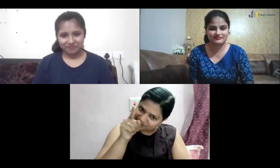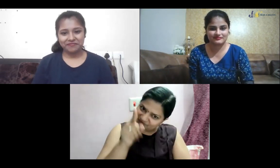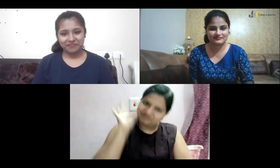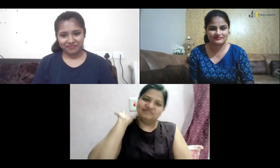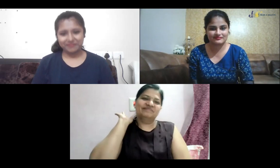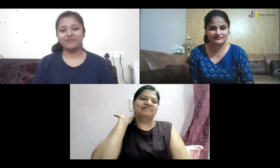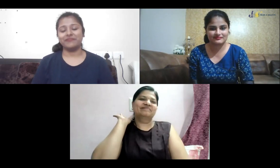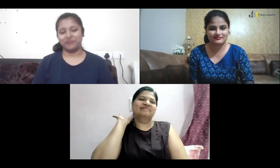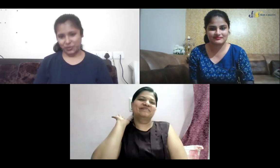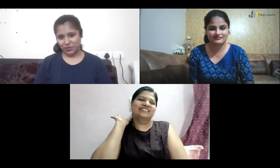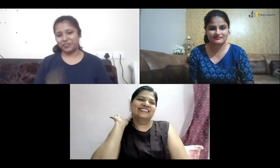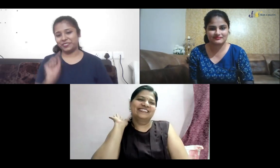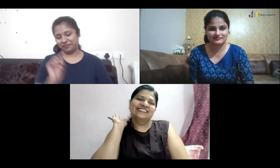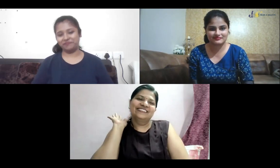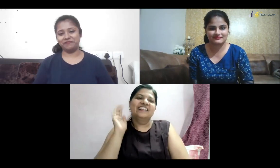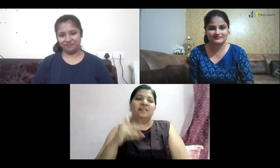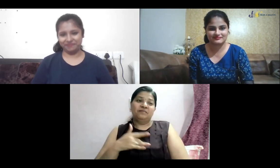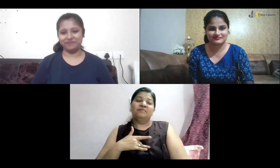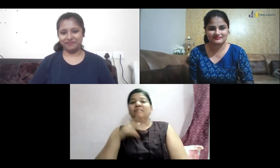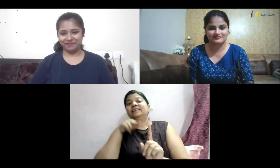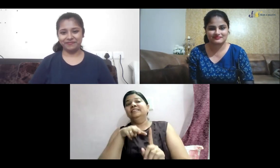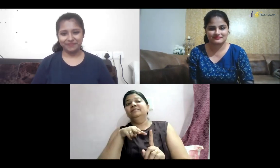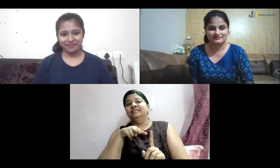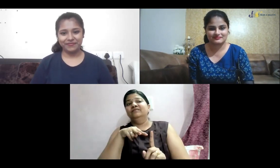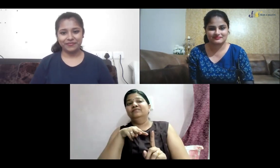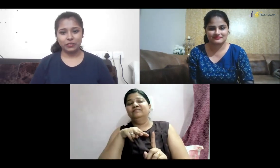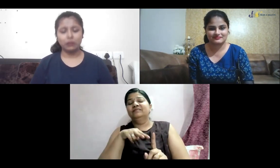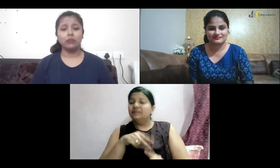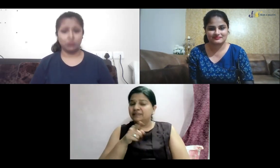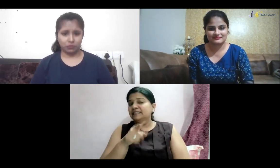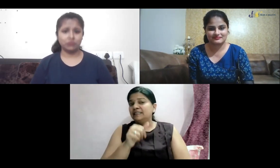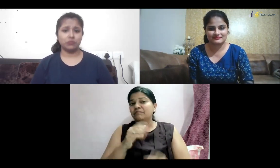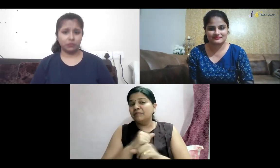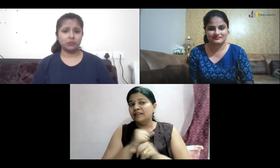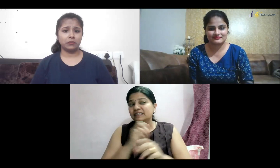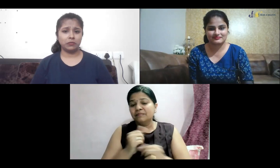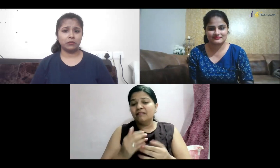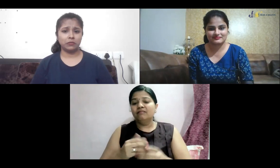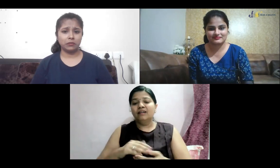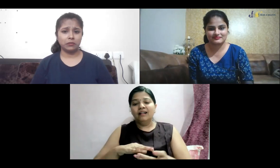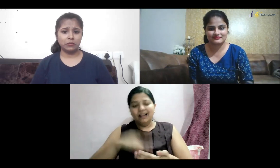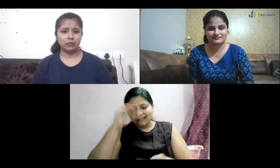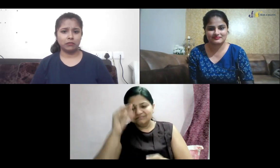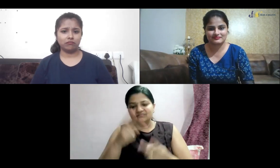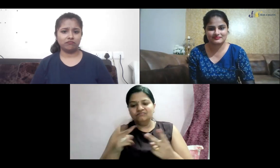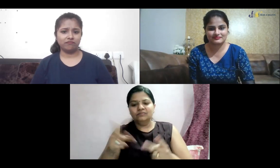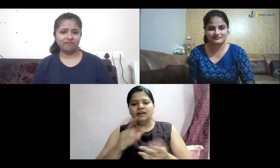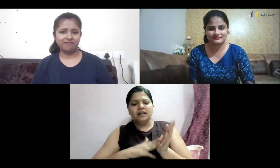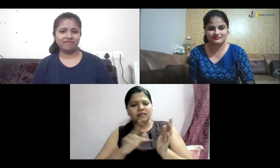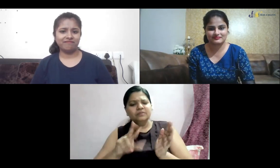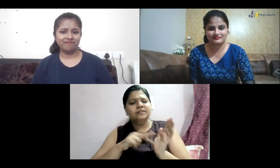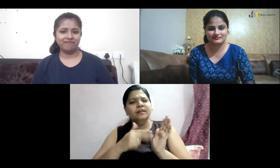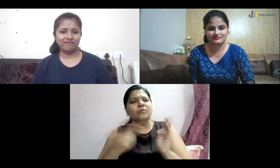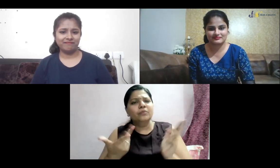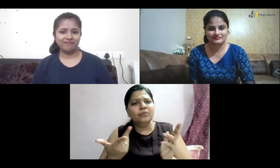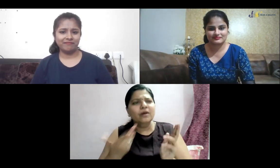providing the accessibility, they would be interested to come school, whether or if they are feeling pain or tired, anything.